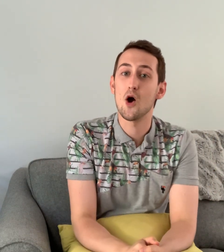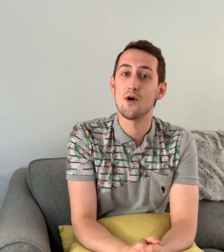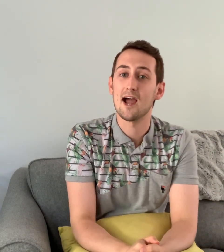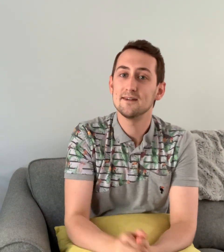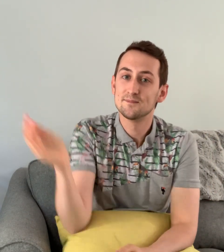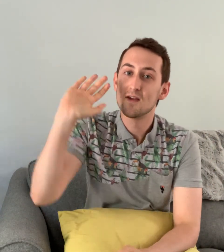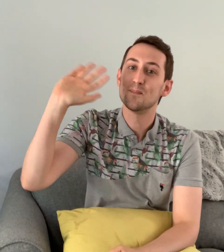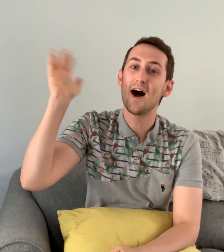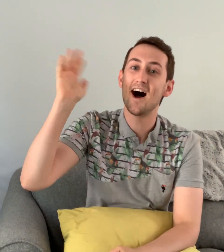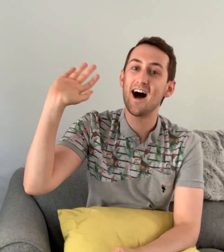at home okay bye